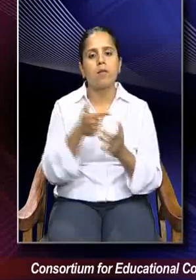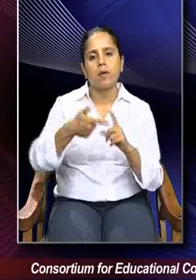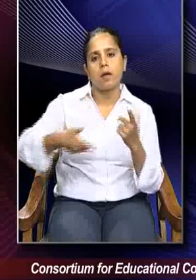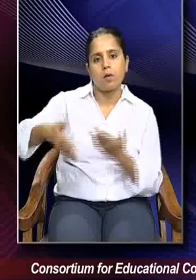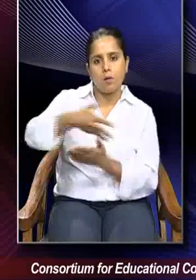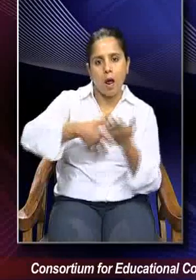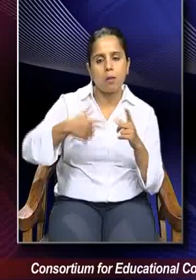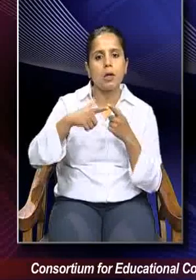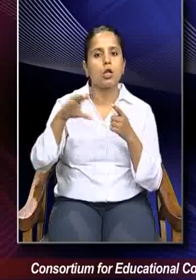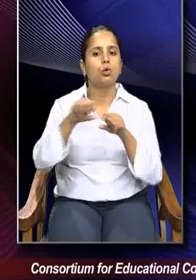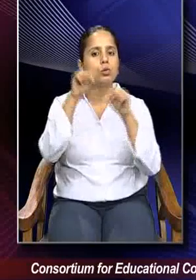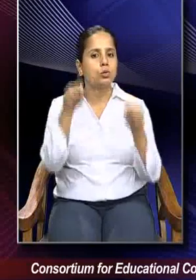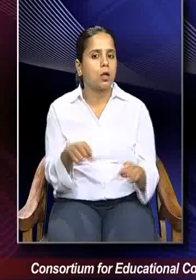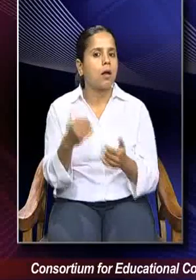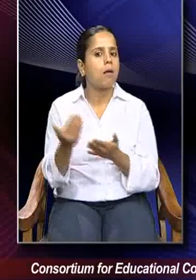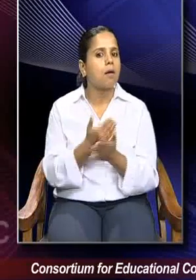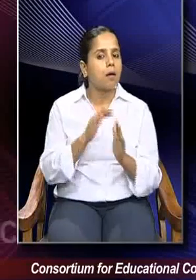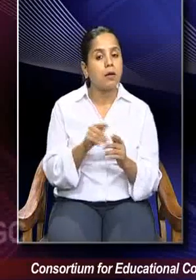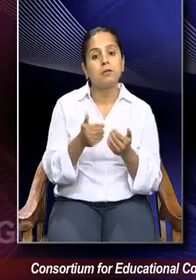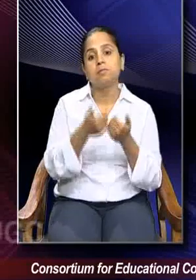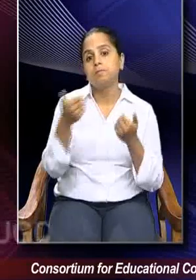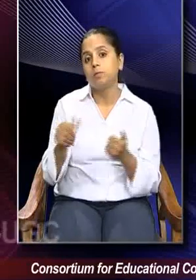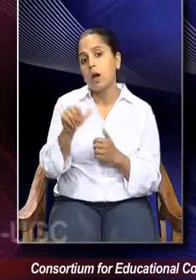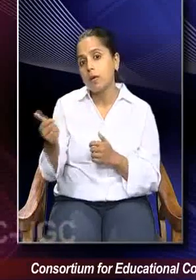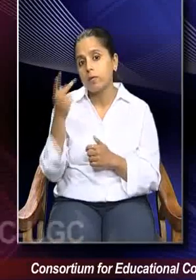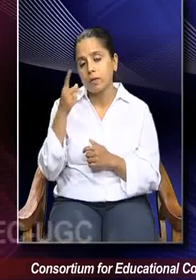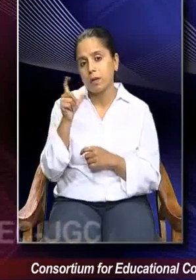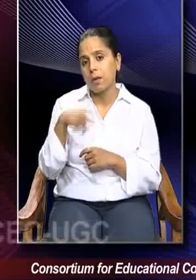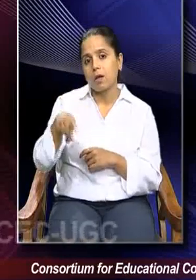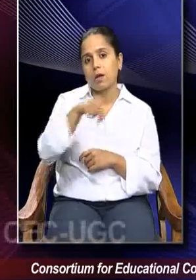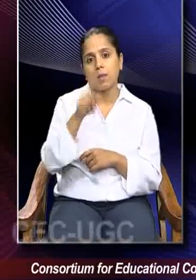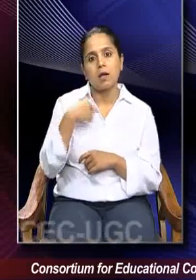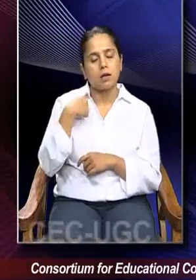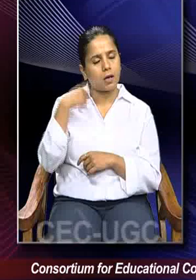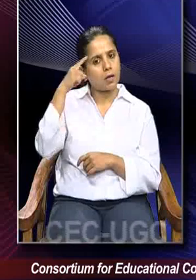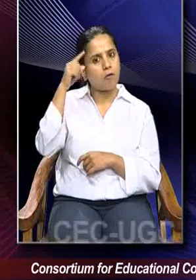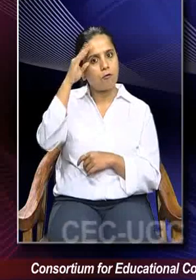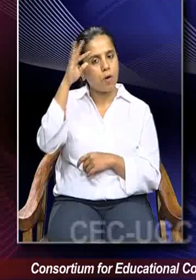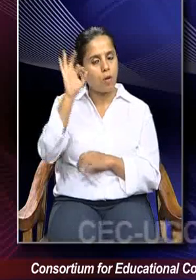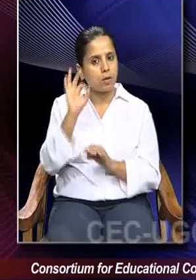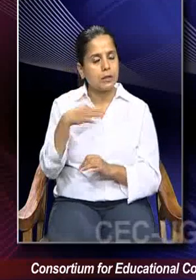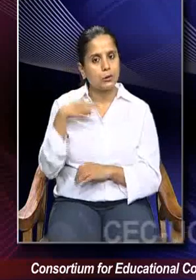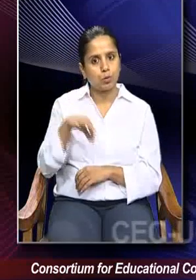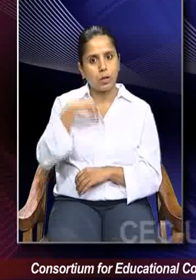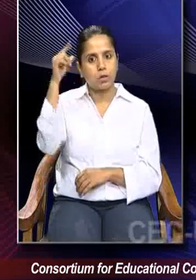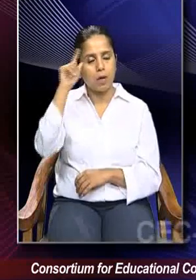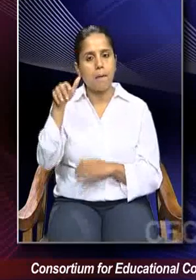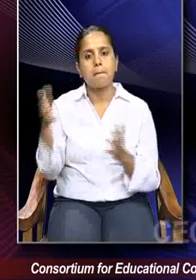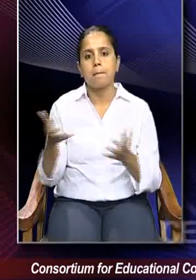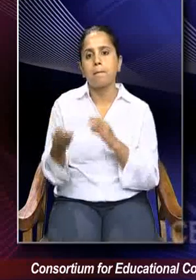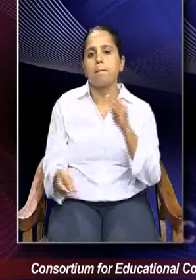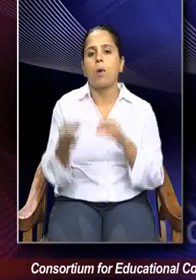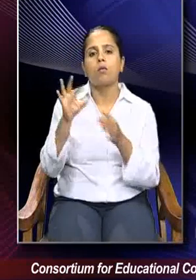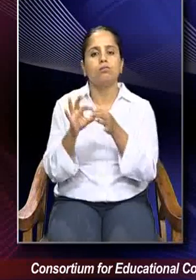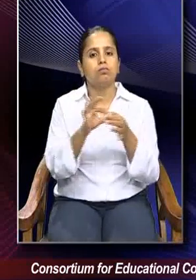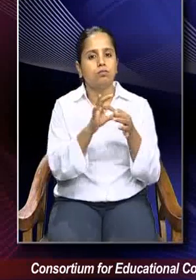the ecosystem. Apart from that, one needs to philosophically and spiritually enhance the